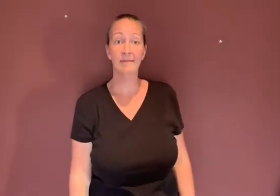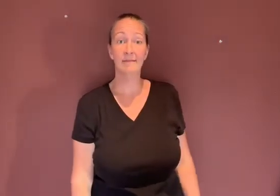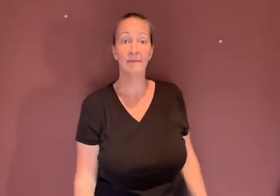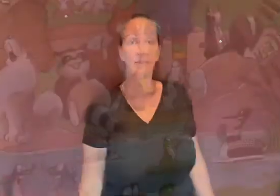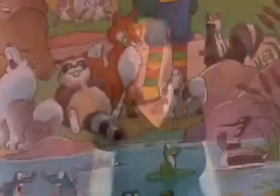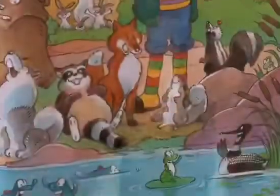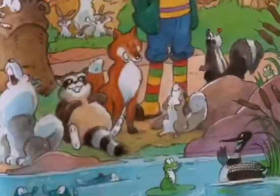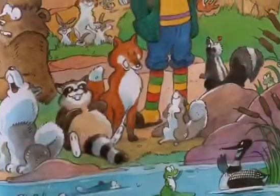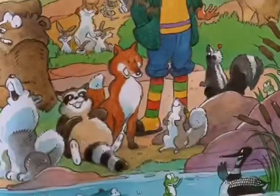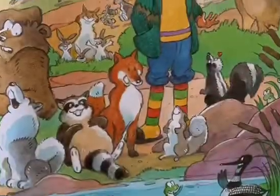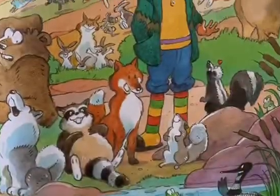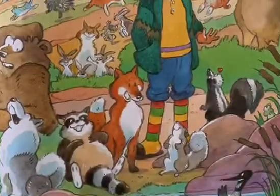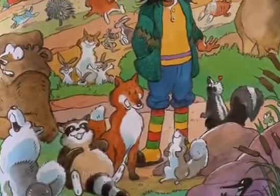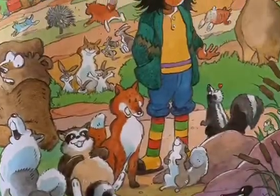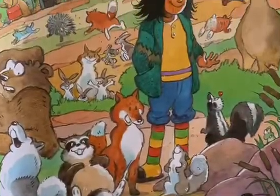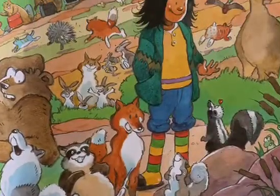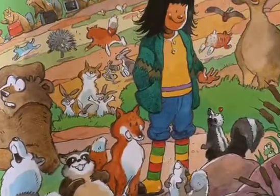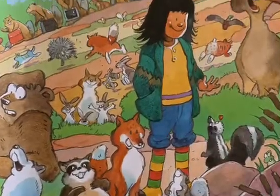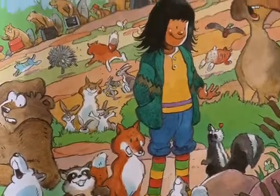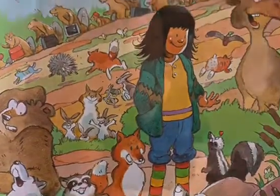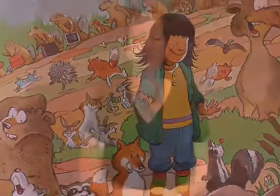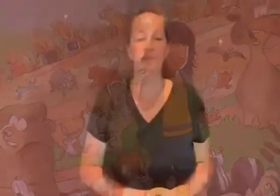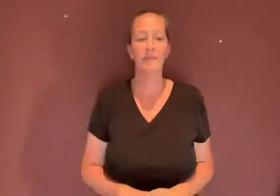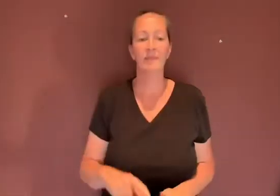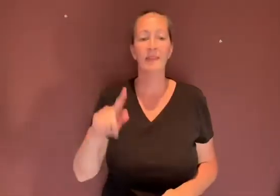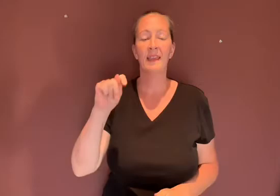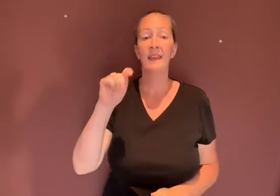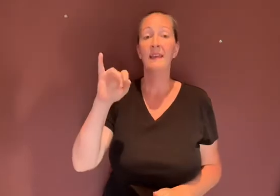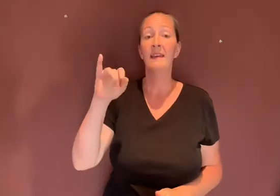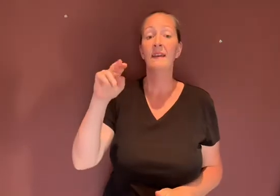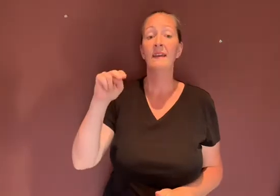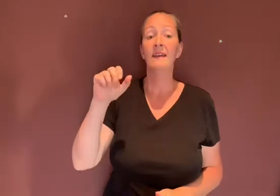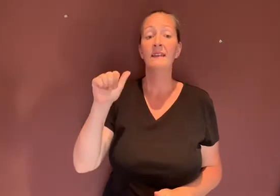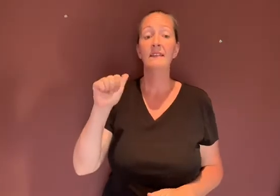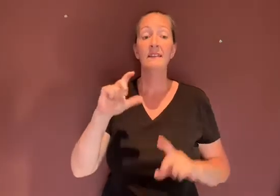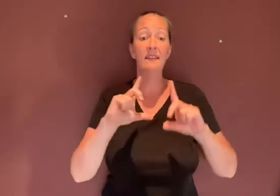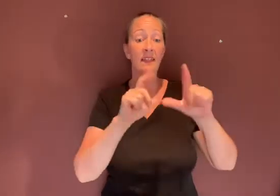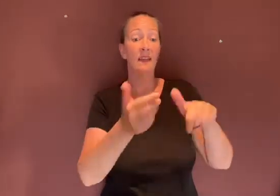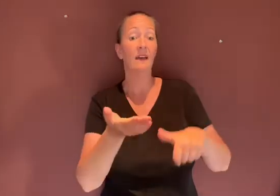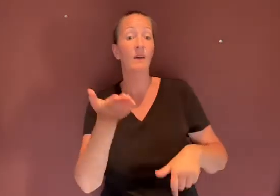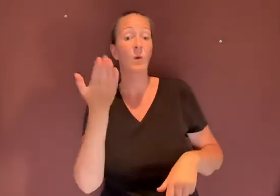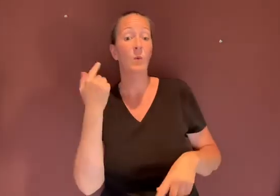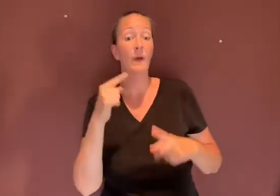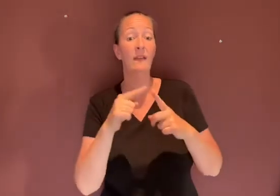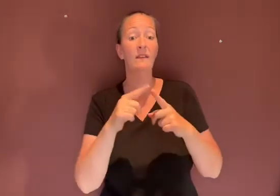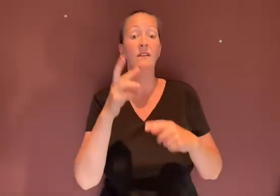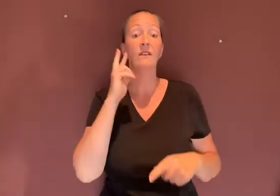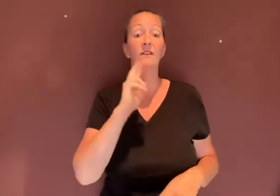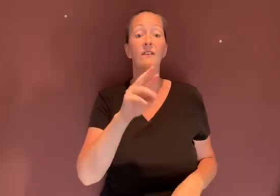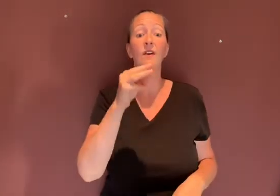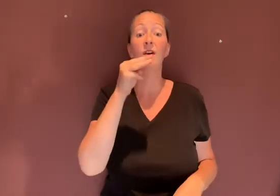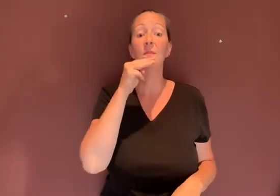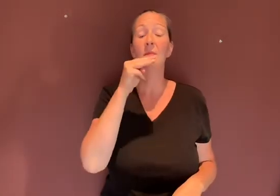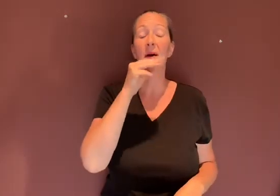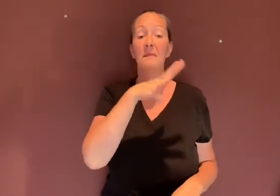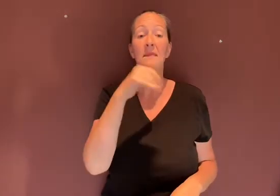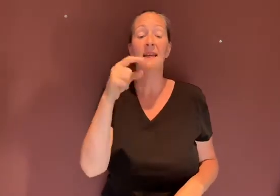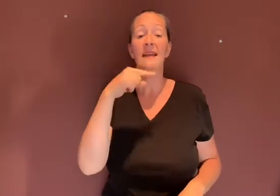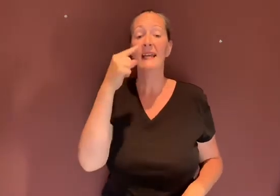Tina went to her mom and